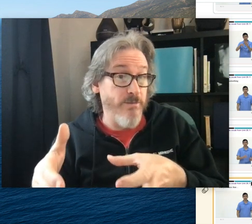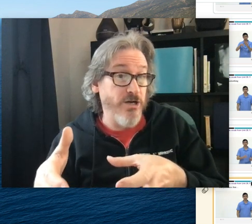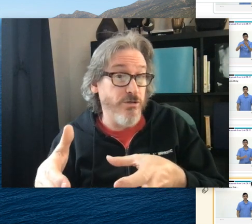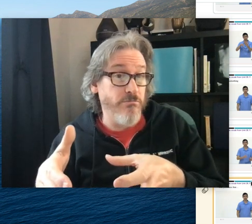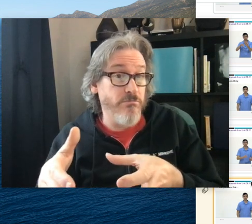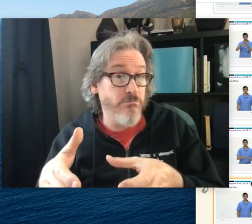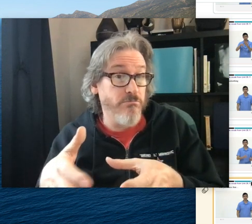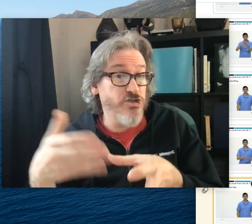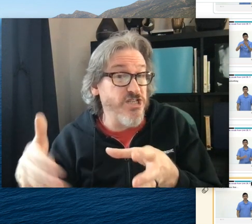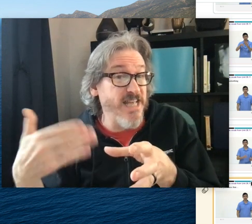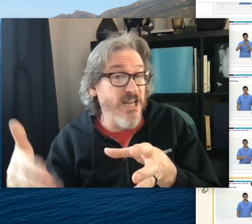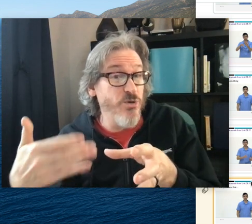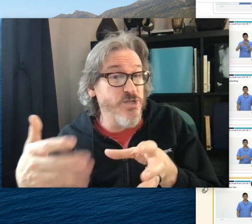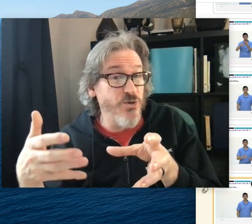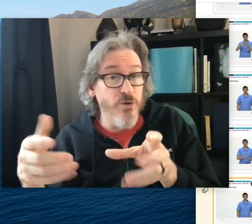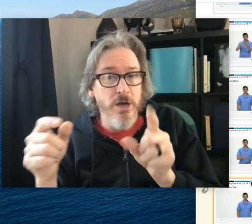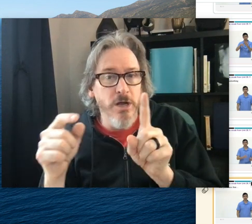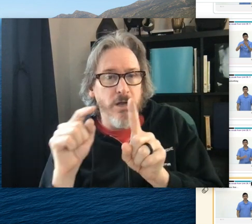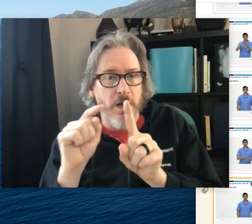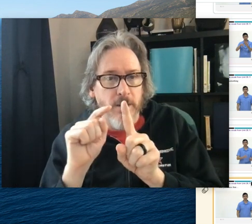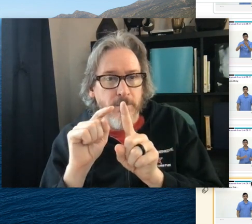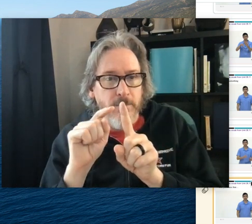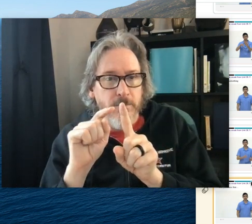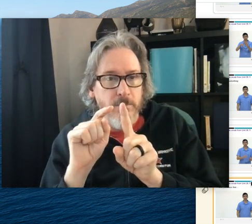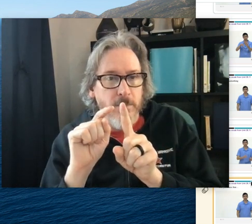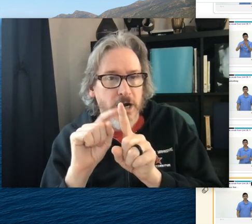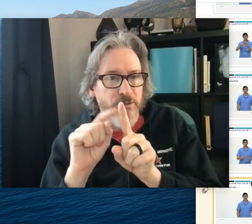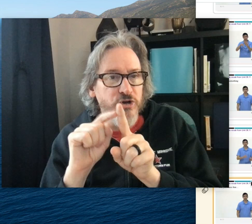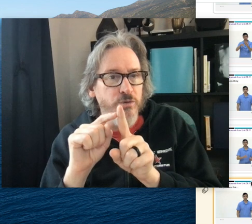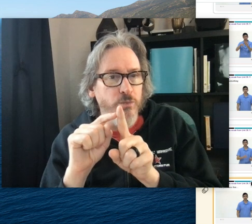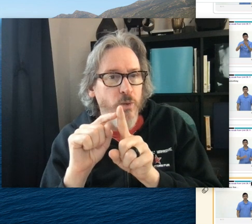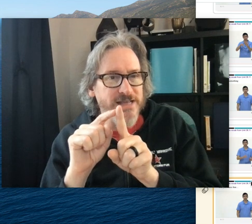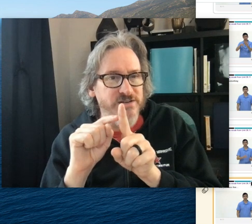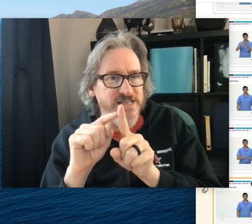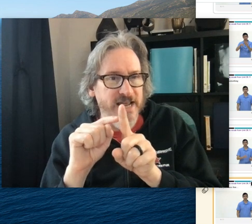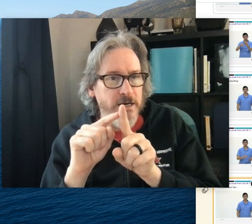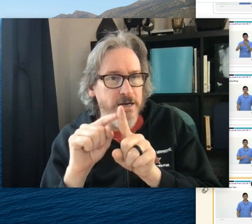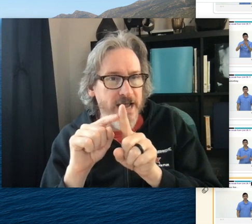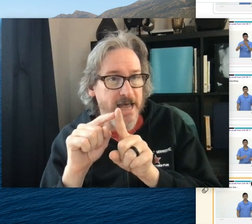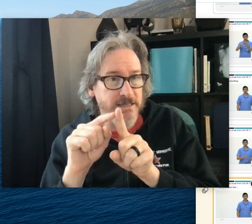new information. It's just getting used to a couple of new